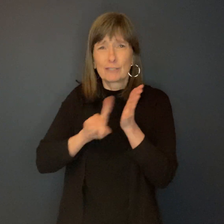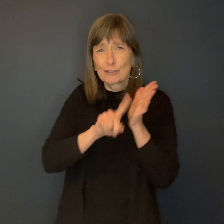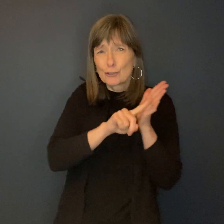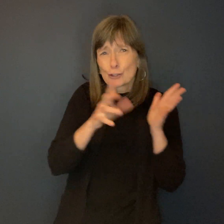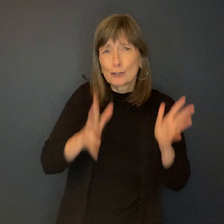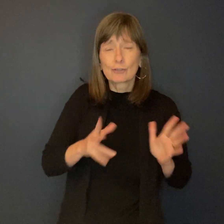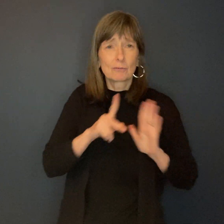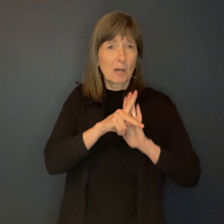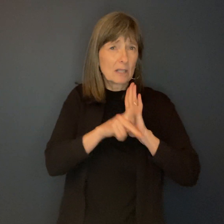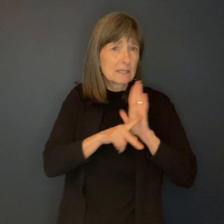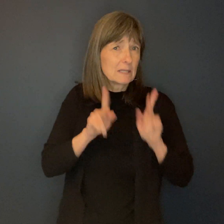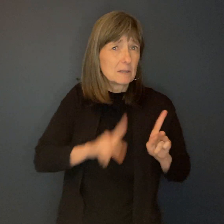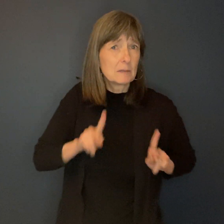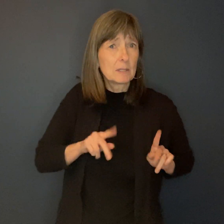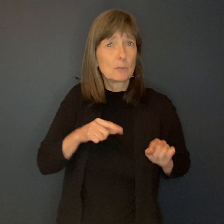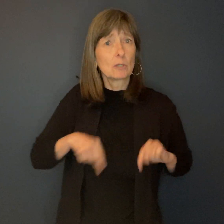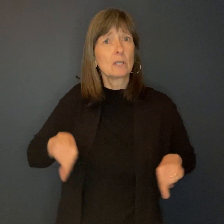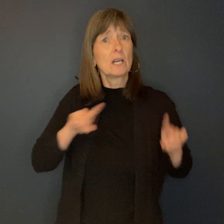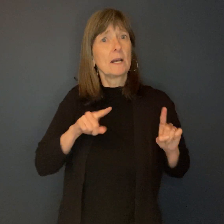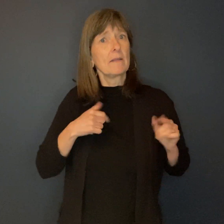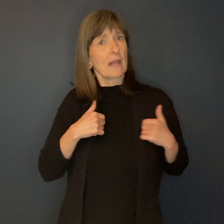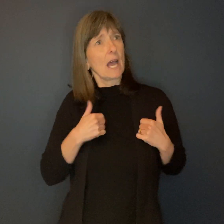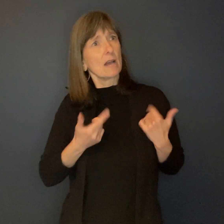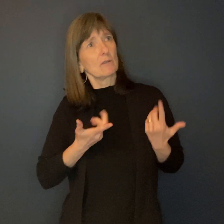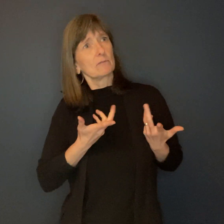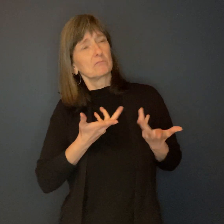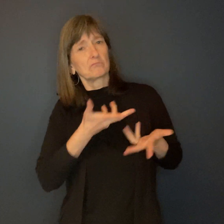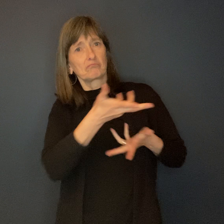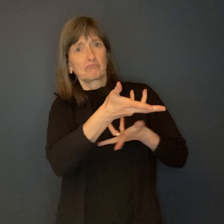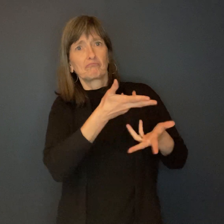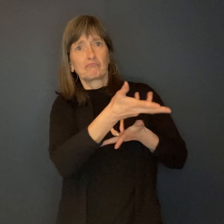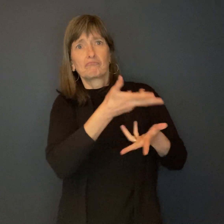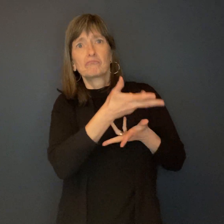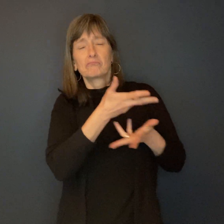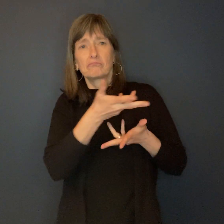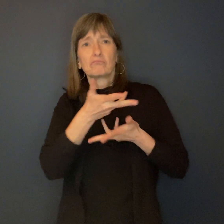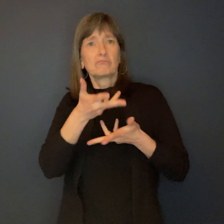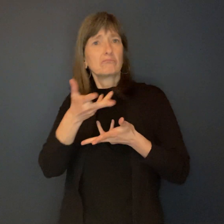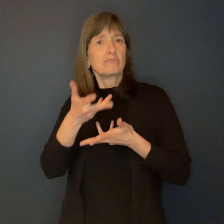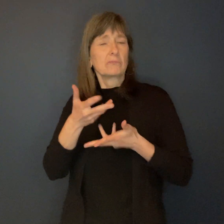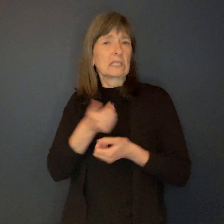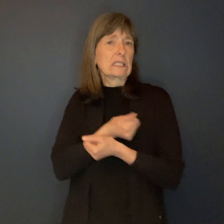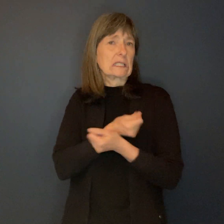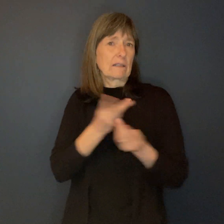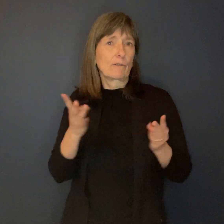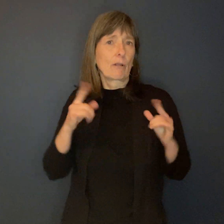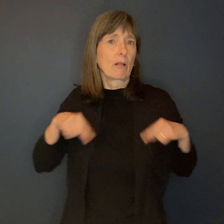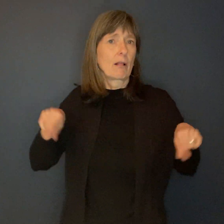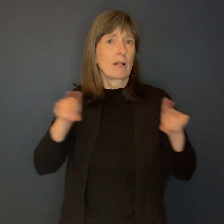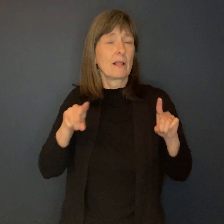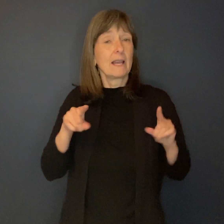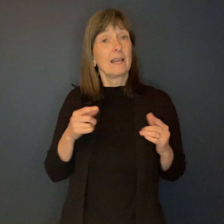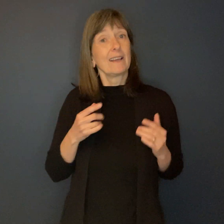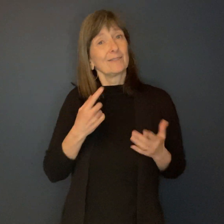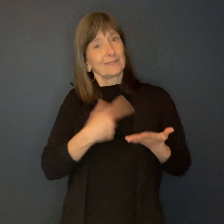I tended to gravitate to because you could have conversations about where from here. But most of